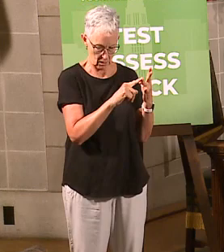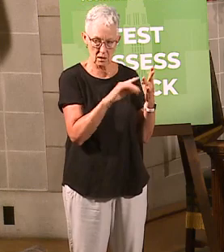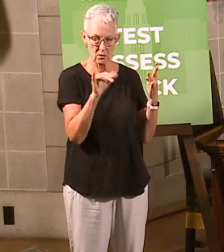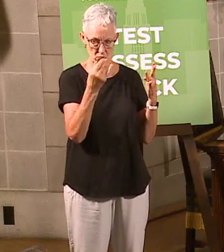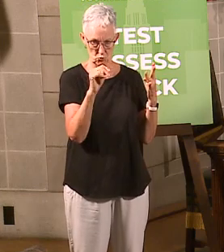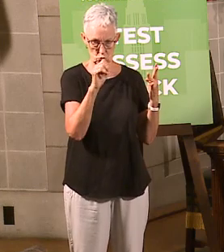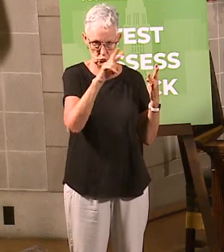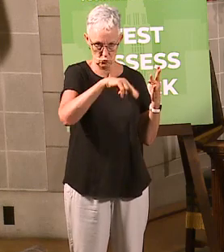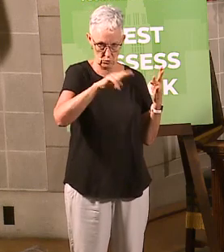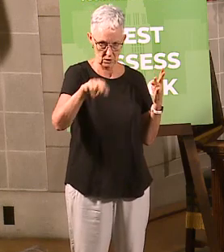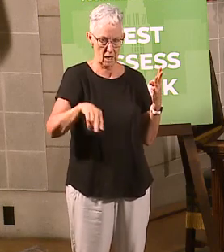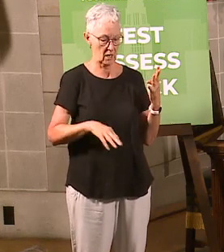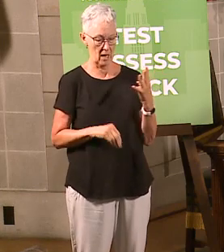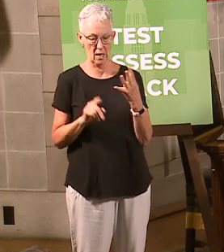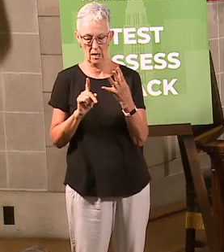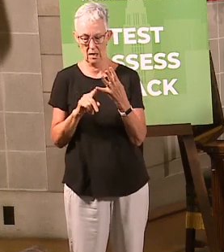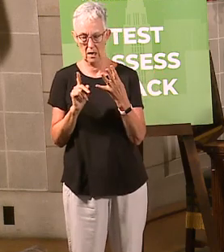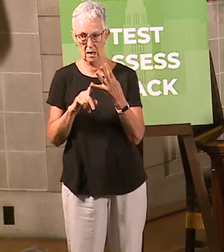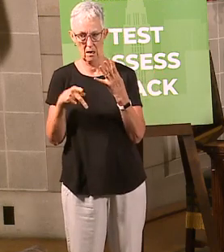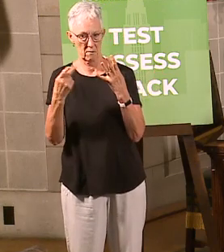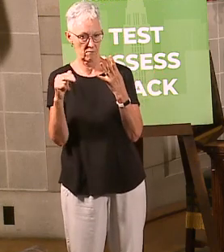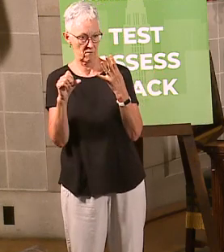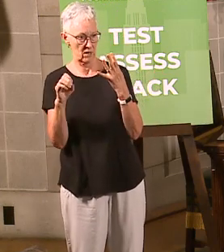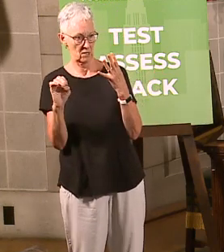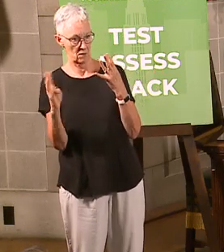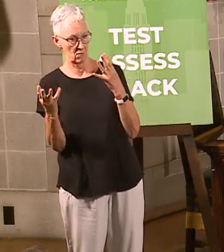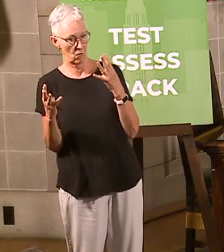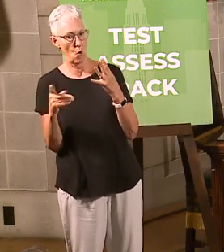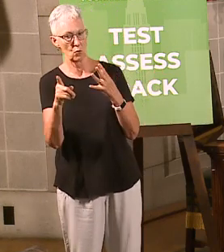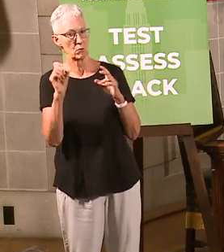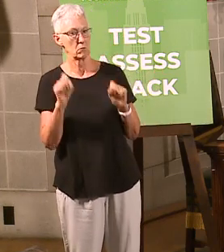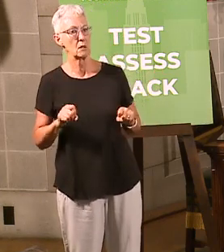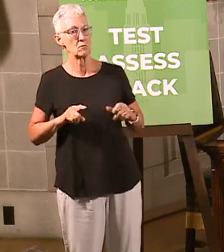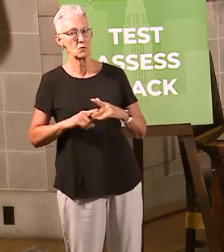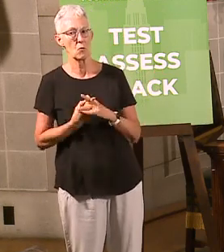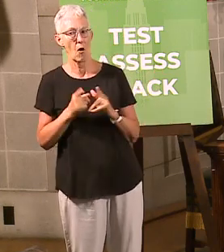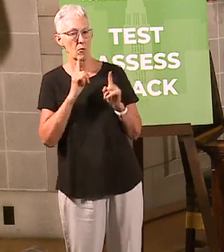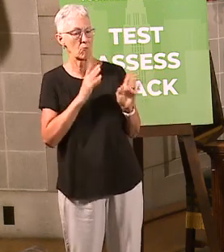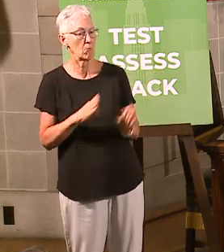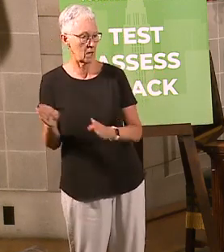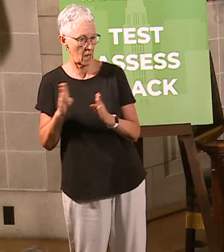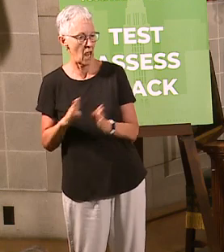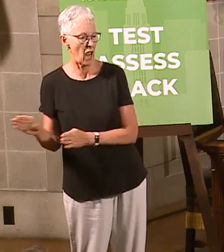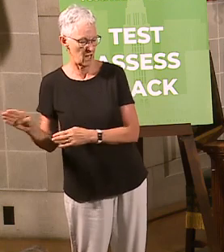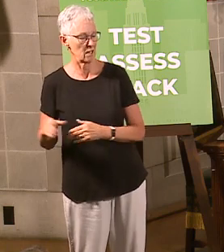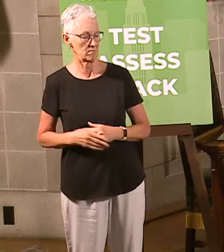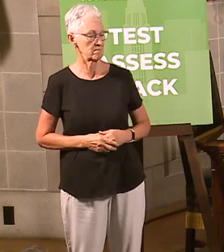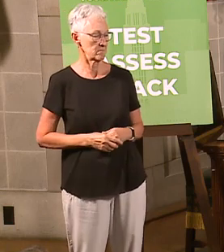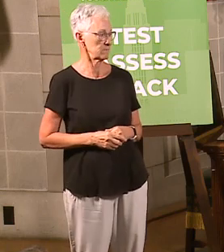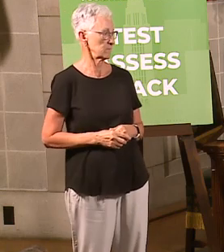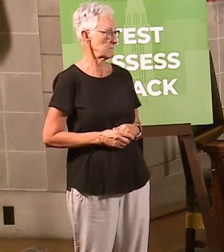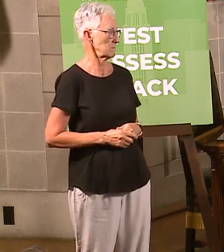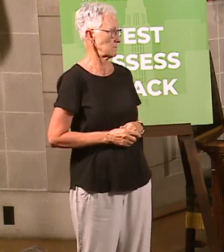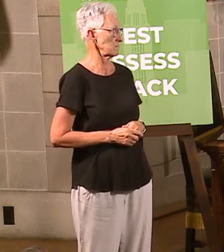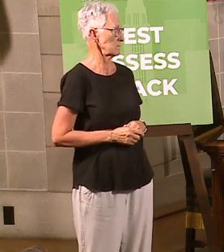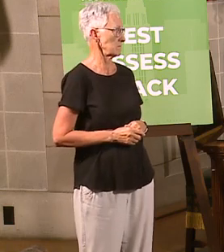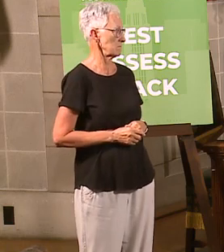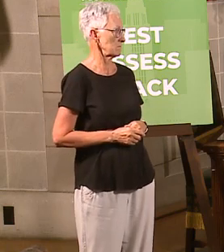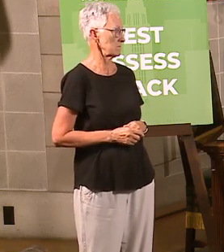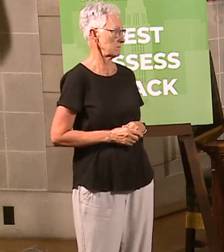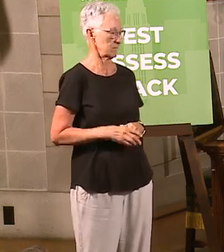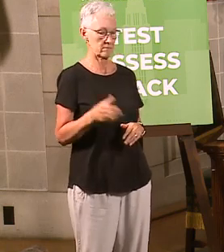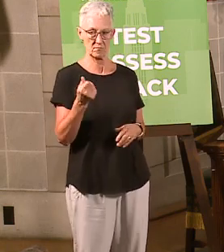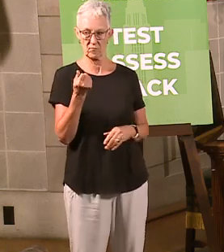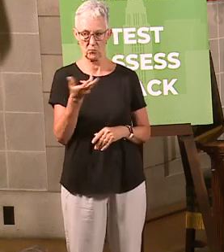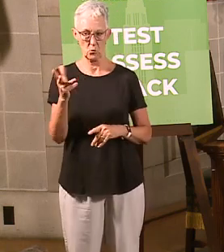4 is going to look like at some point in the future, so you can start doing your planning. All right. Now, there's a couple